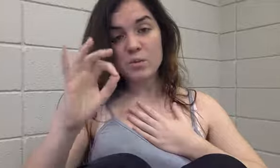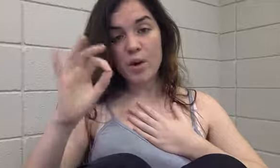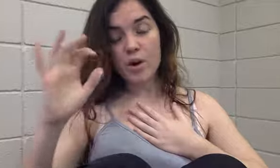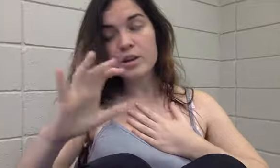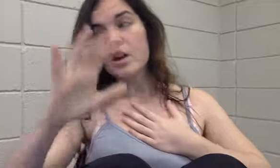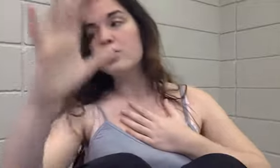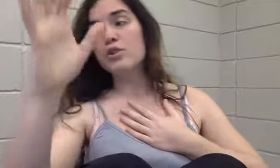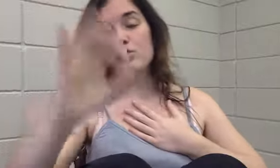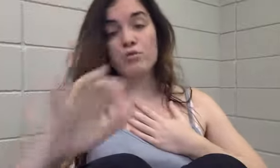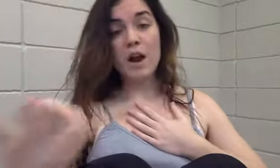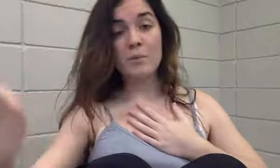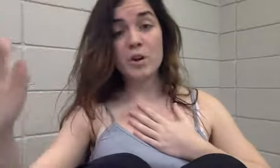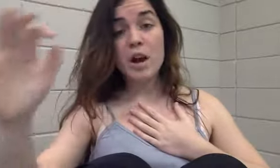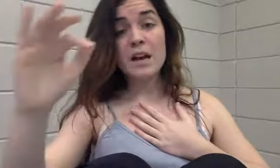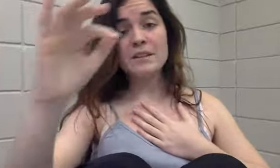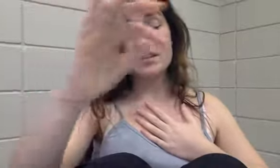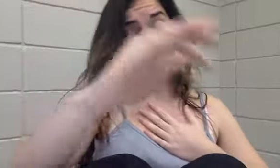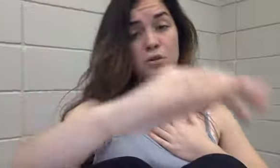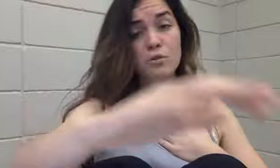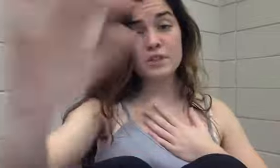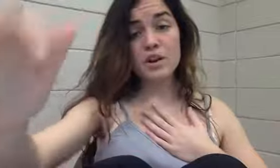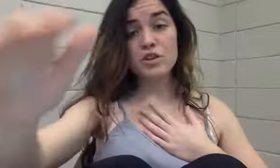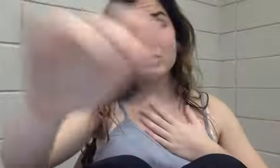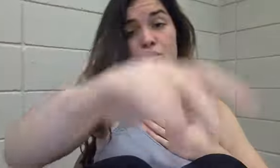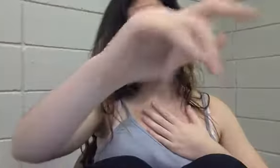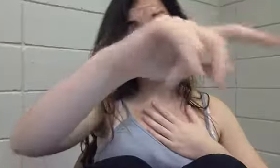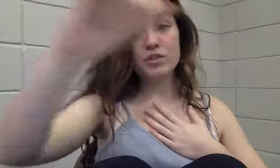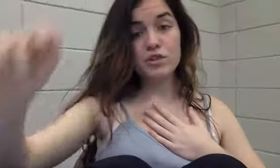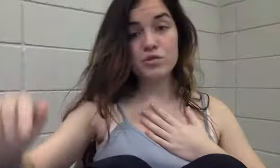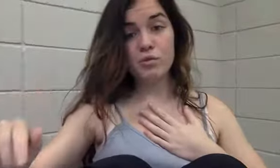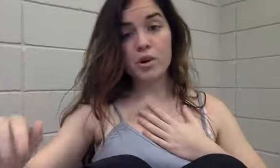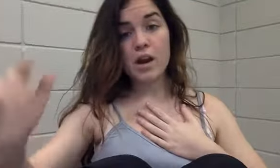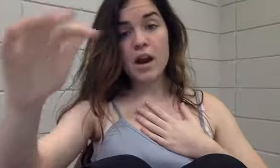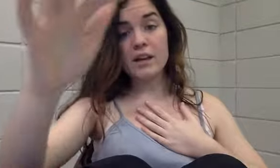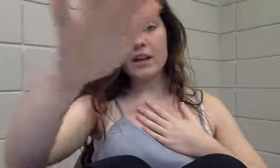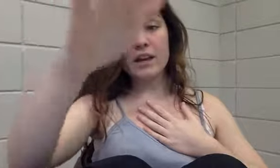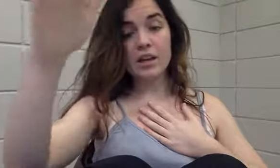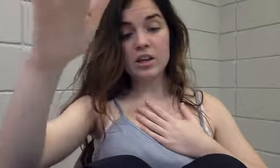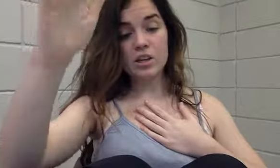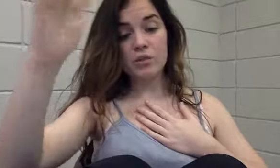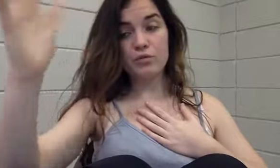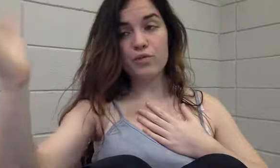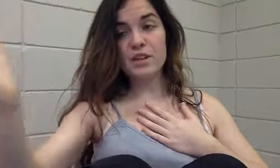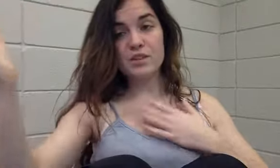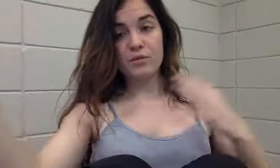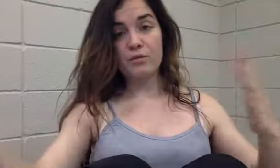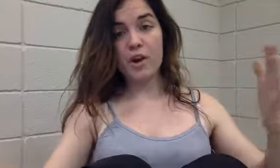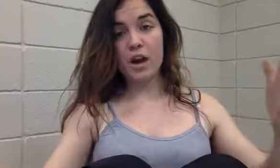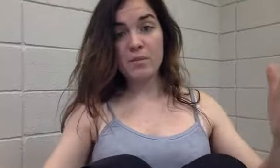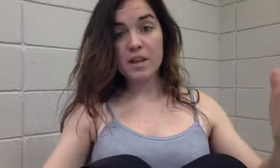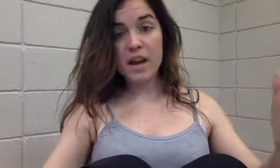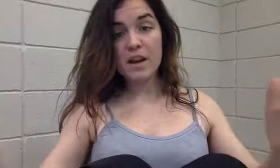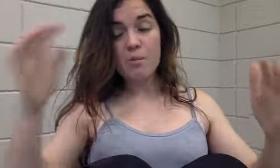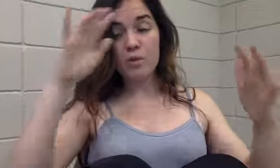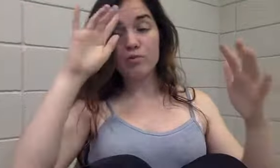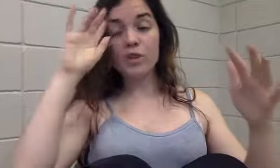apart your grammar and goes you are to your and freaks the fuck out about that, but it really pisses